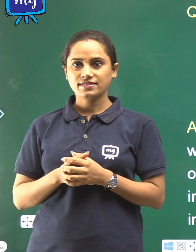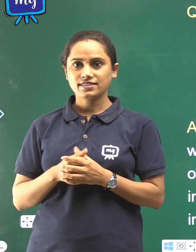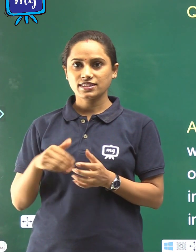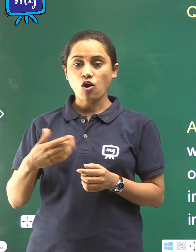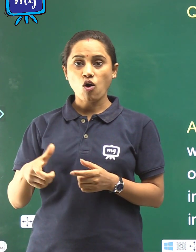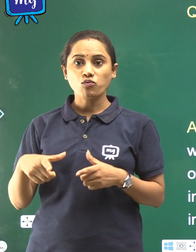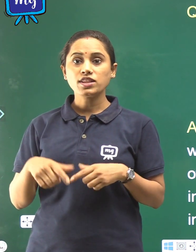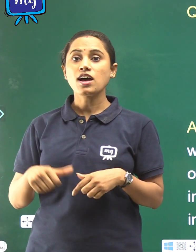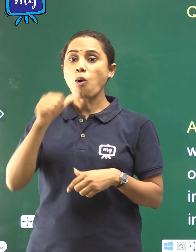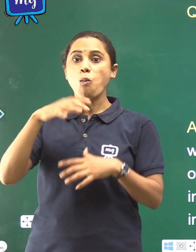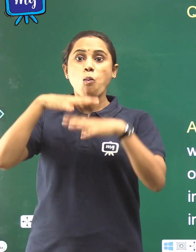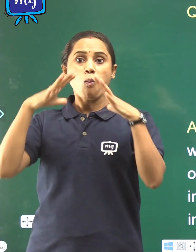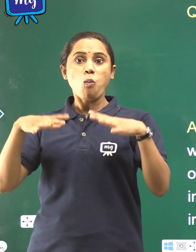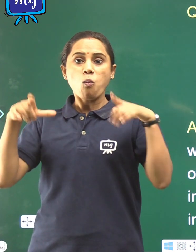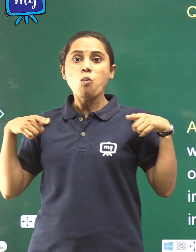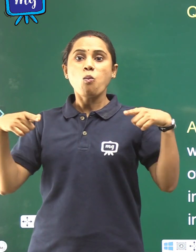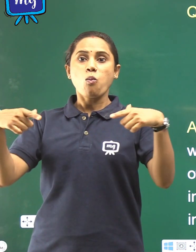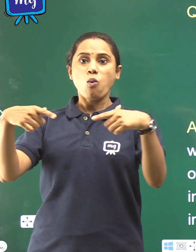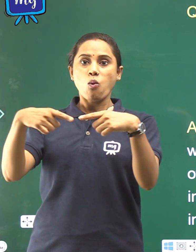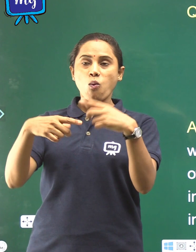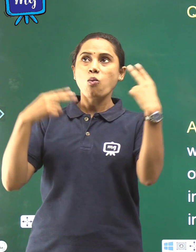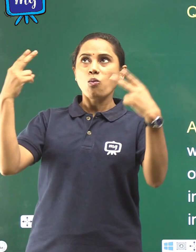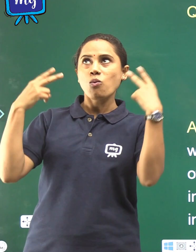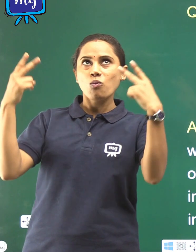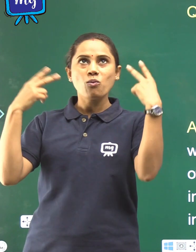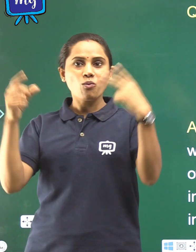of the voyagers